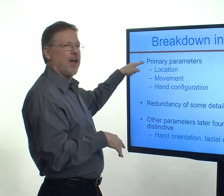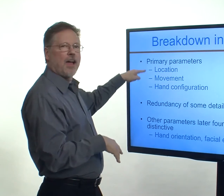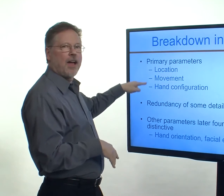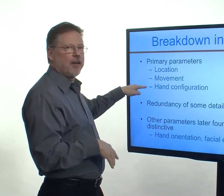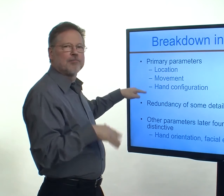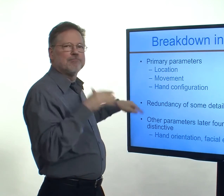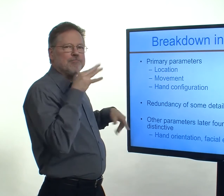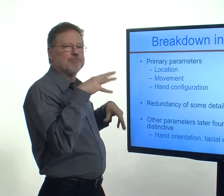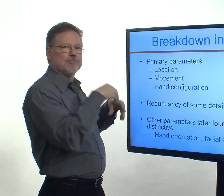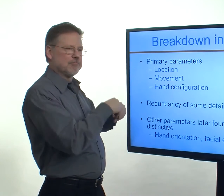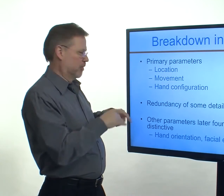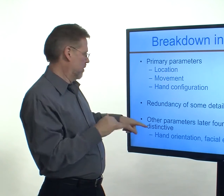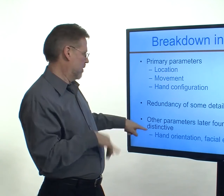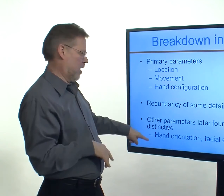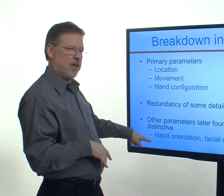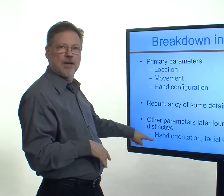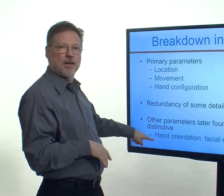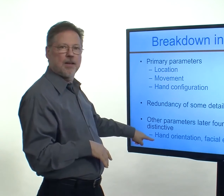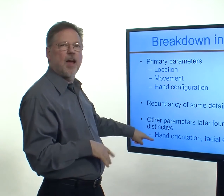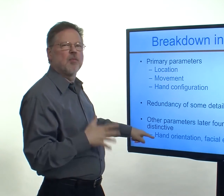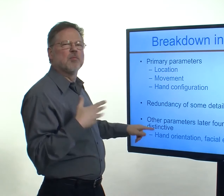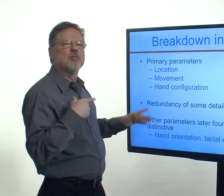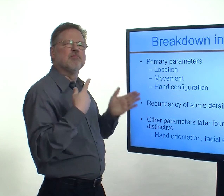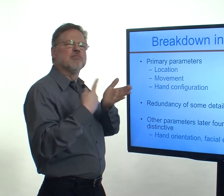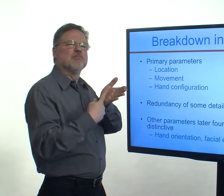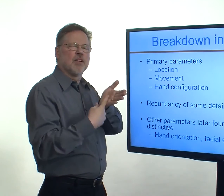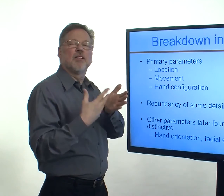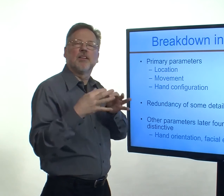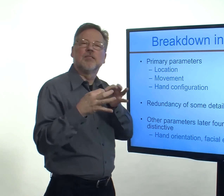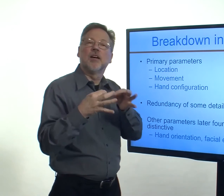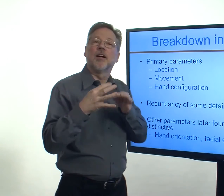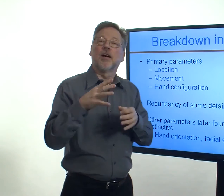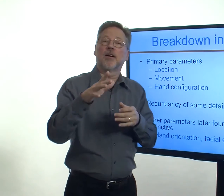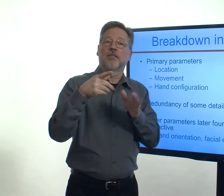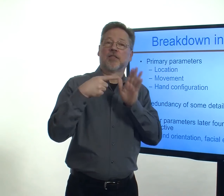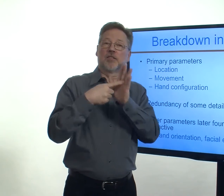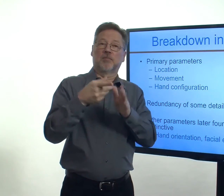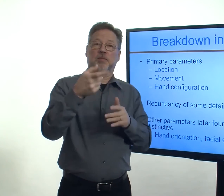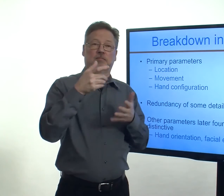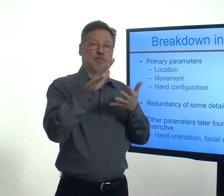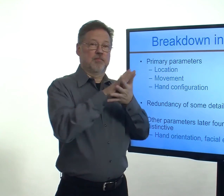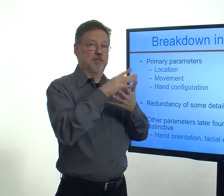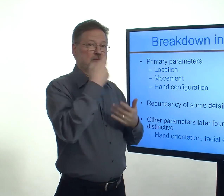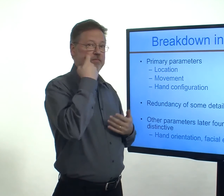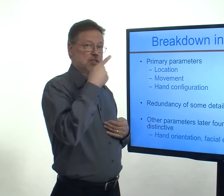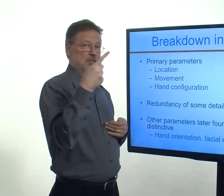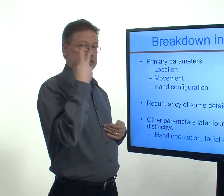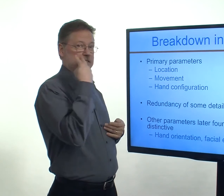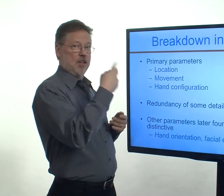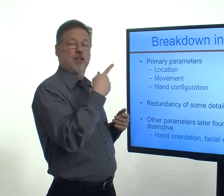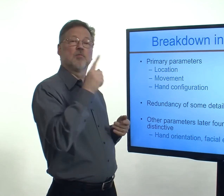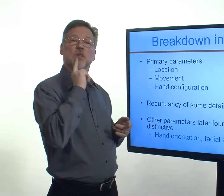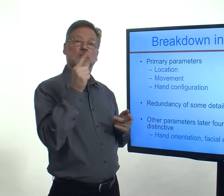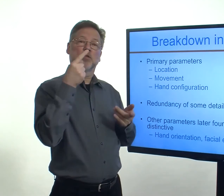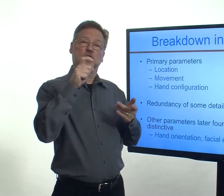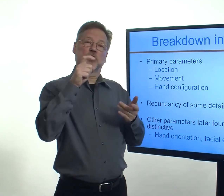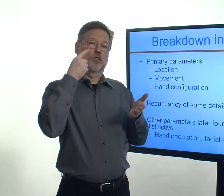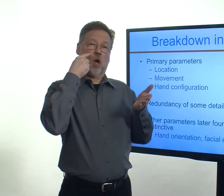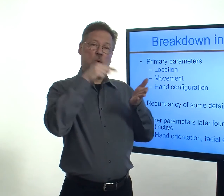three parameters were considered primary, but didn't include hand orientation. I'll explain this. For example, in the video you just